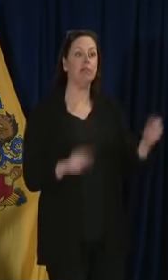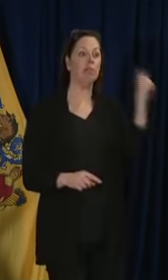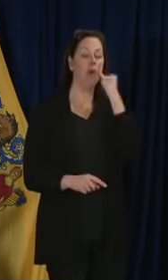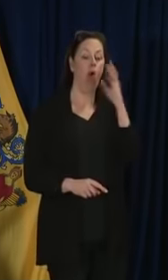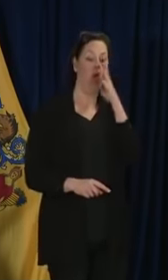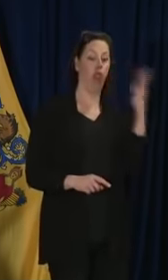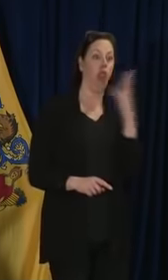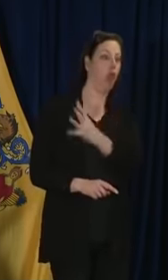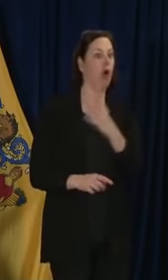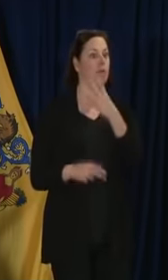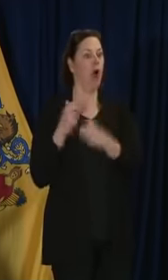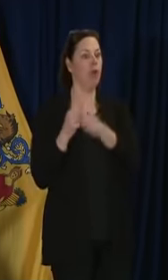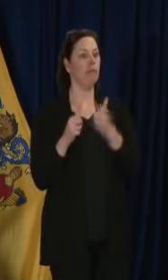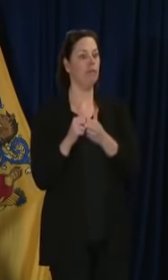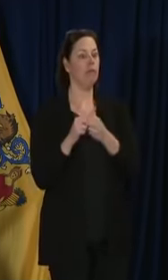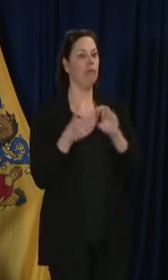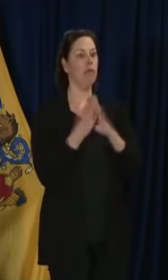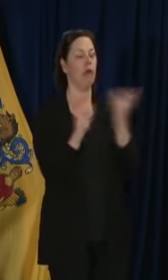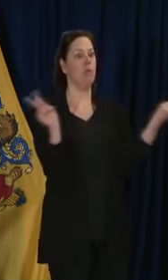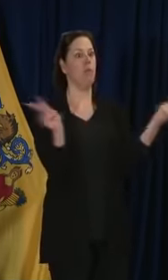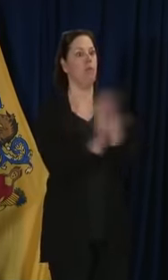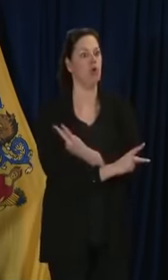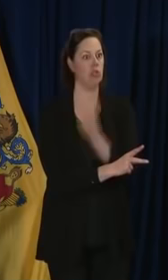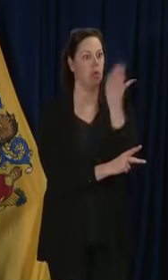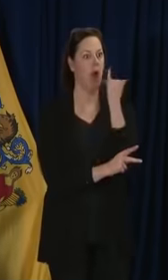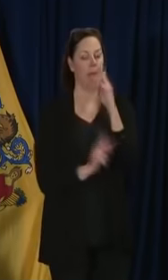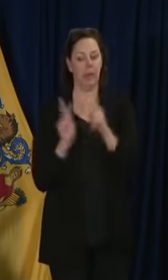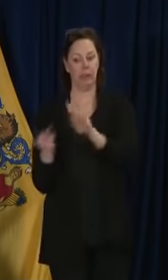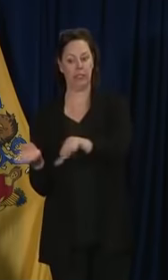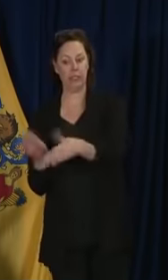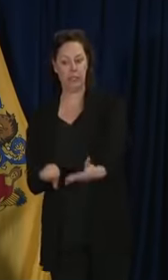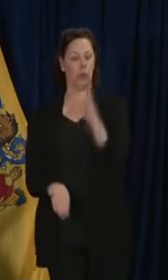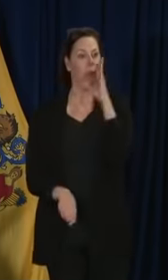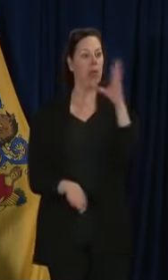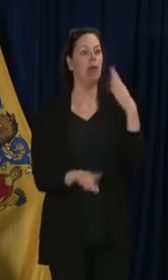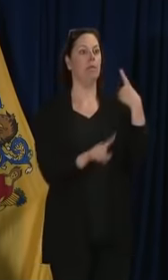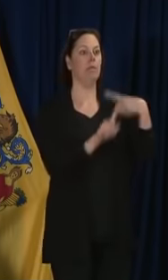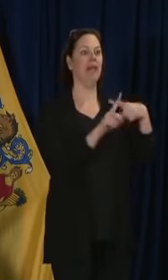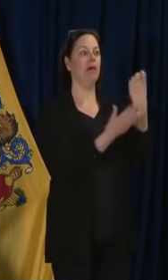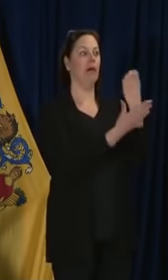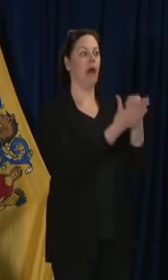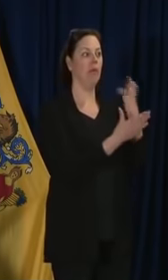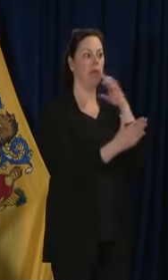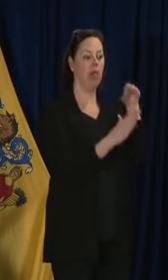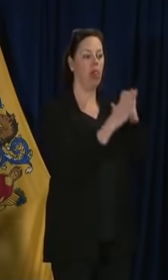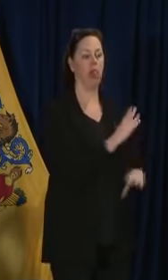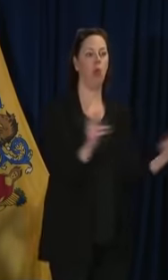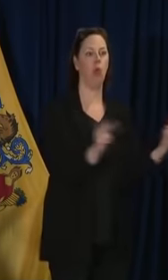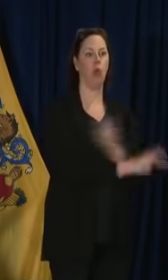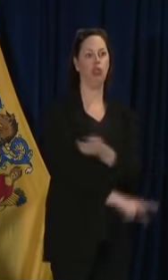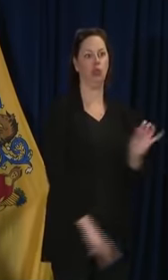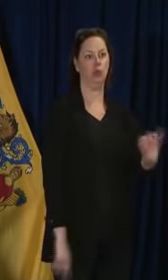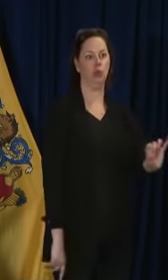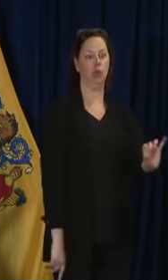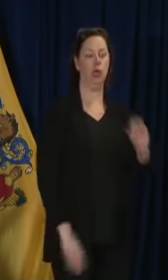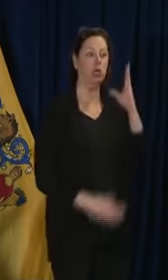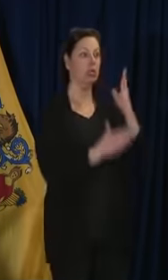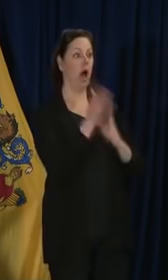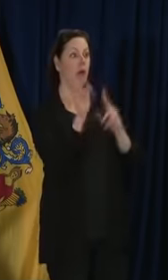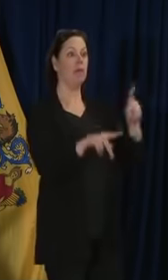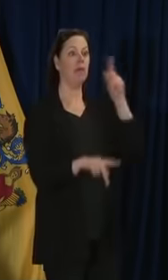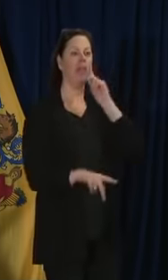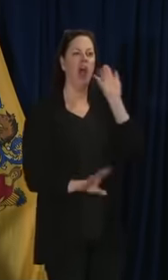price will only be larger, both in humanity as well as economically. So there are some people out there who